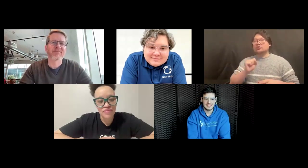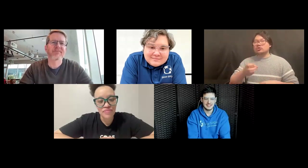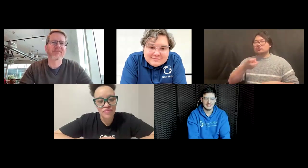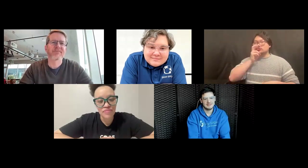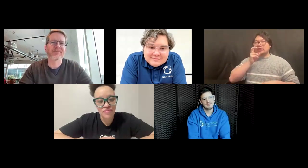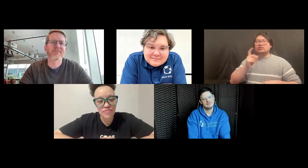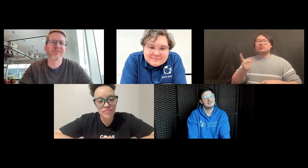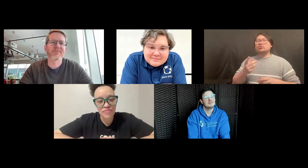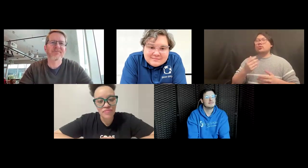strict in that sense,